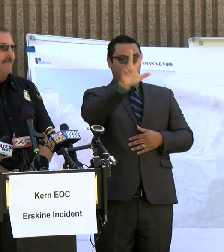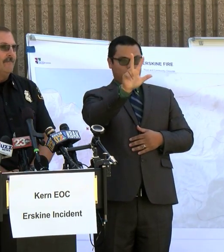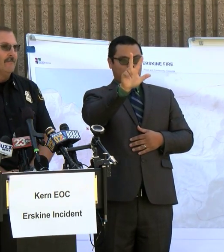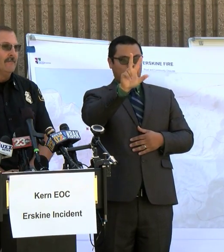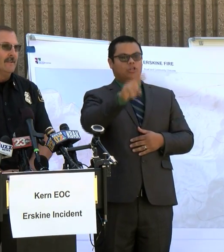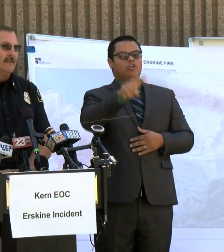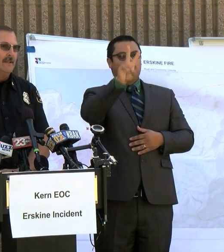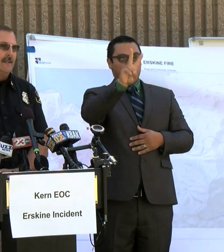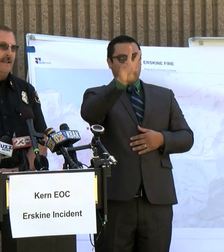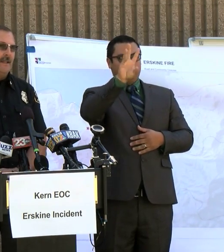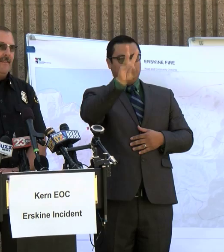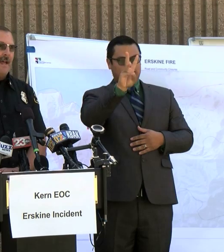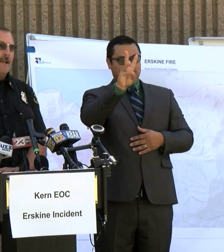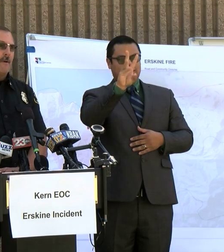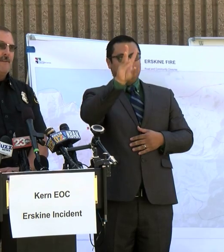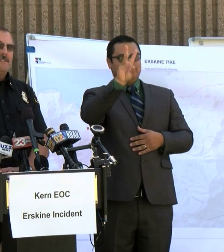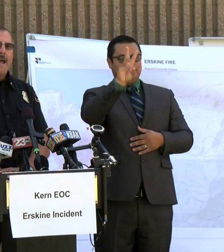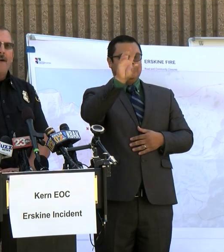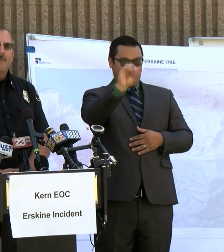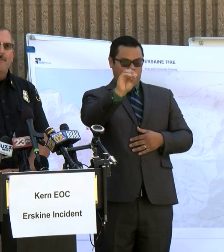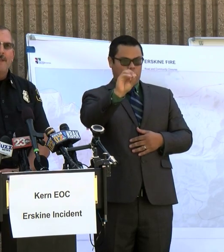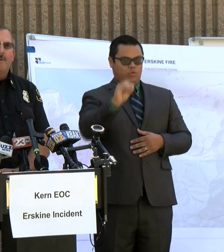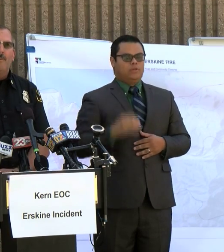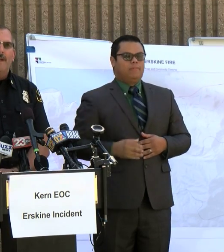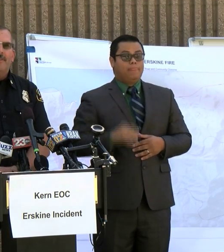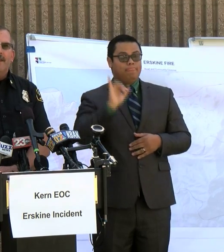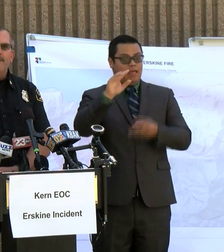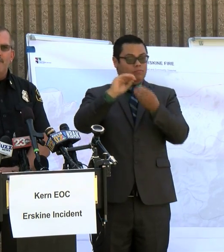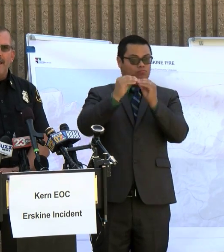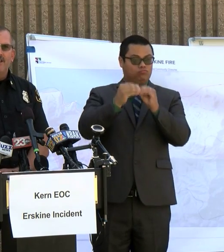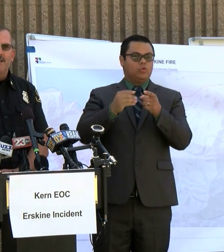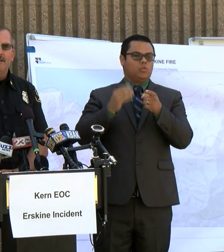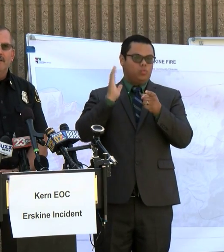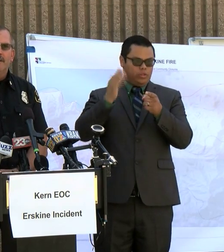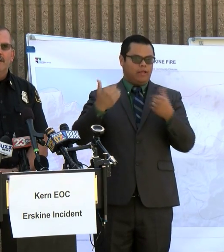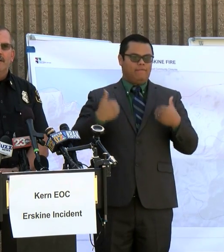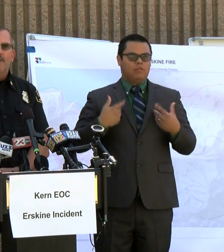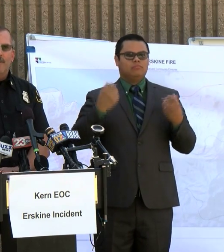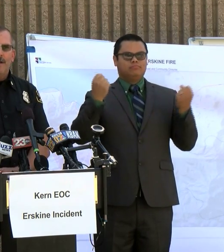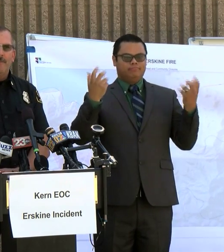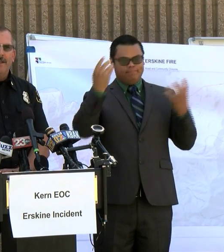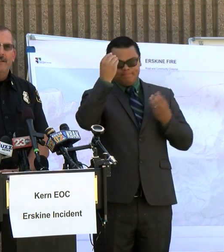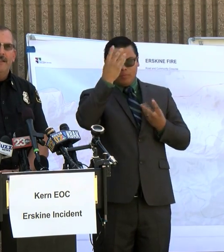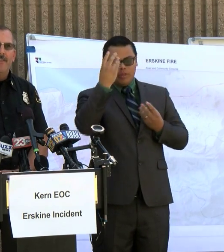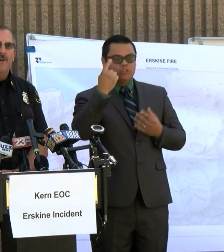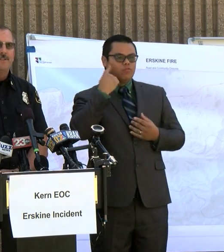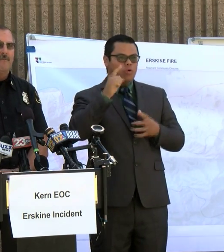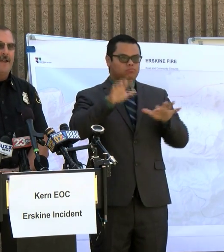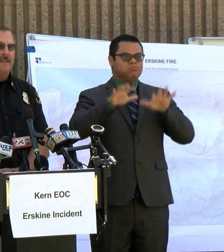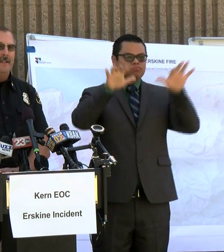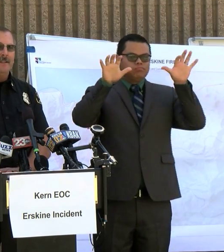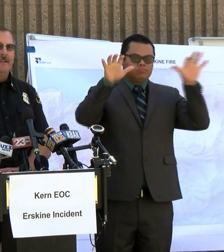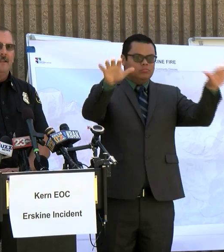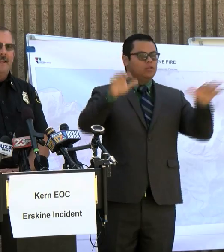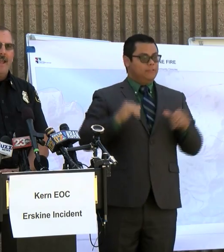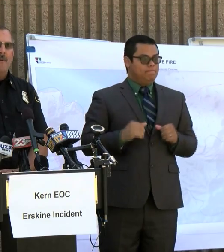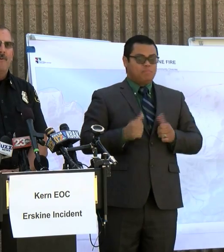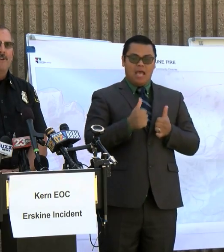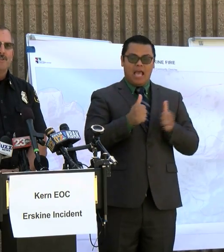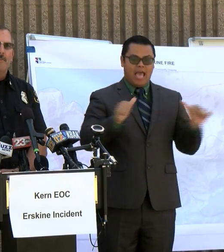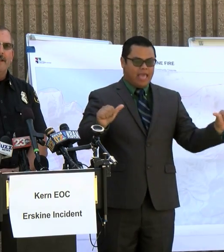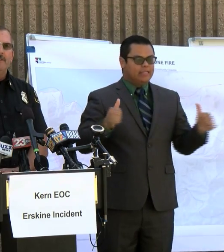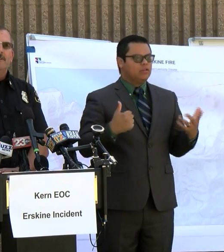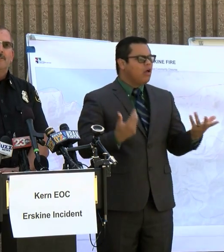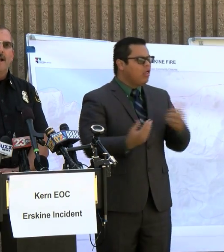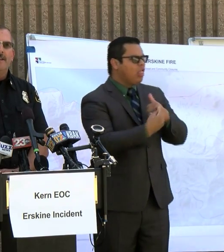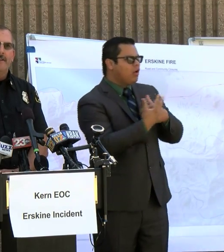661-873-2660. That number will be staffed with people with information for the public and those affected, and we'll